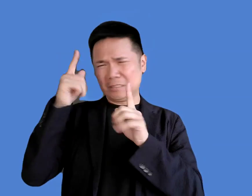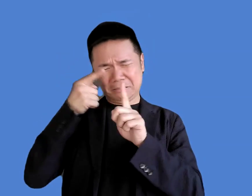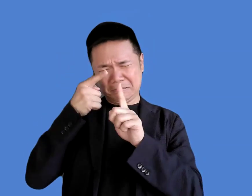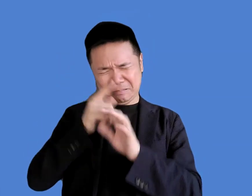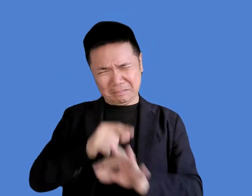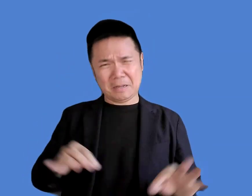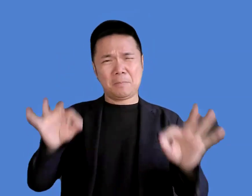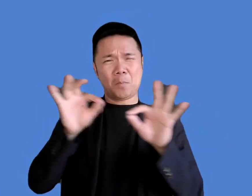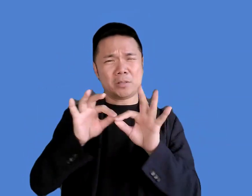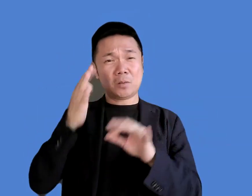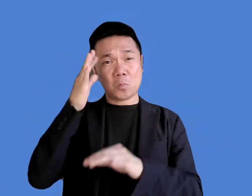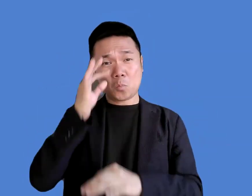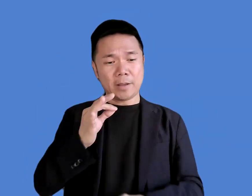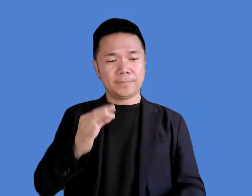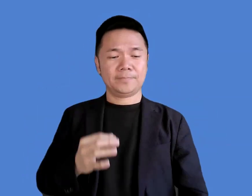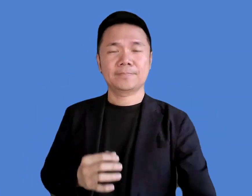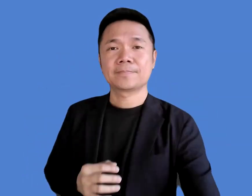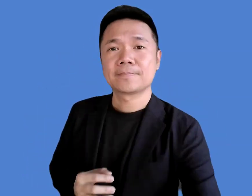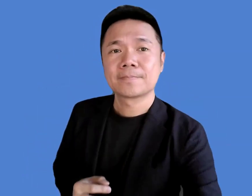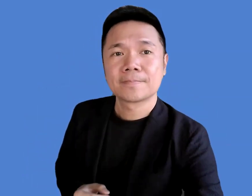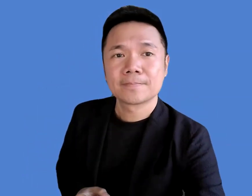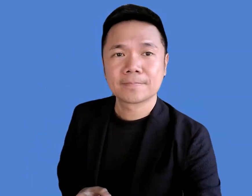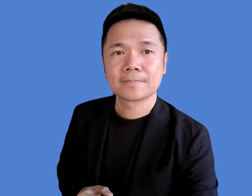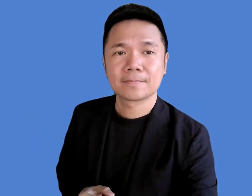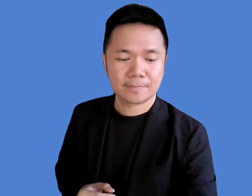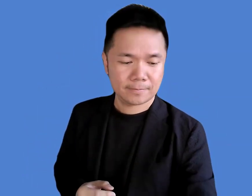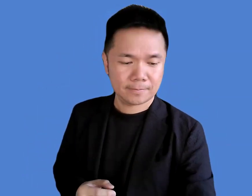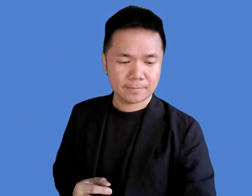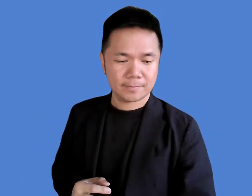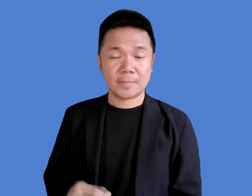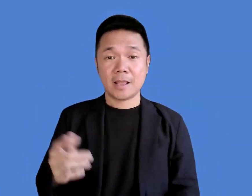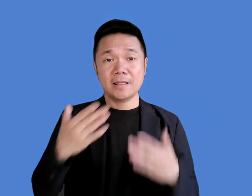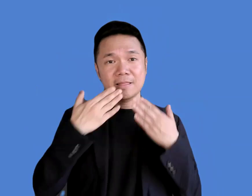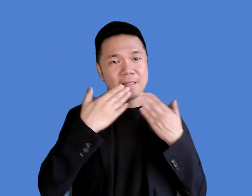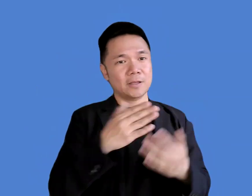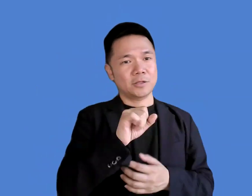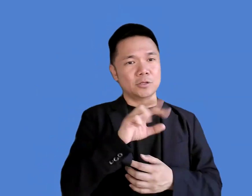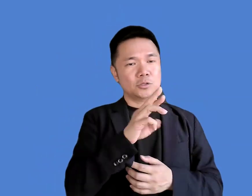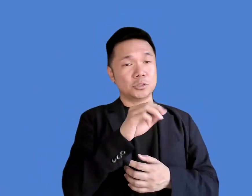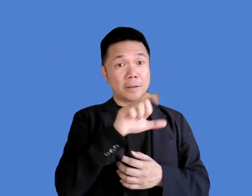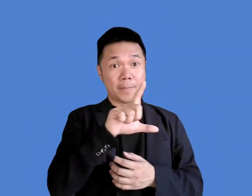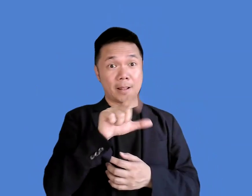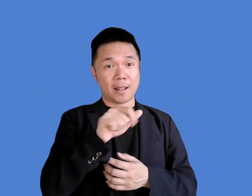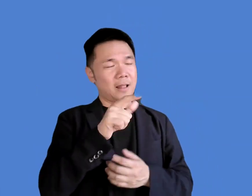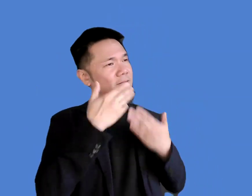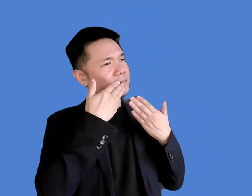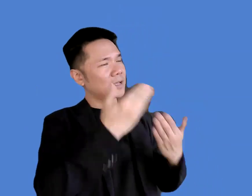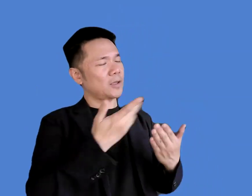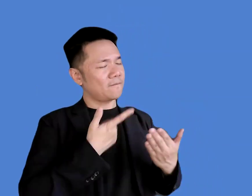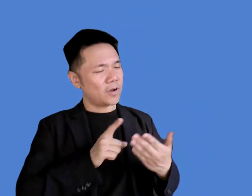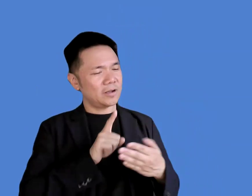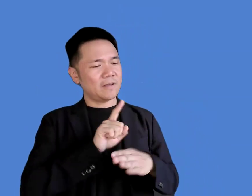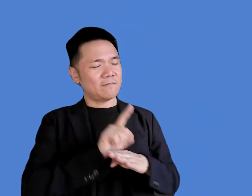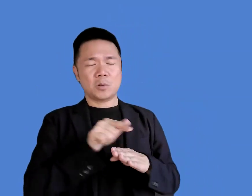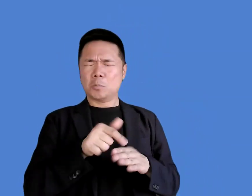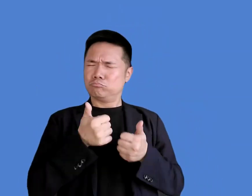Very easy question. Emil, over to you. Thank you, Sharmila, and thank you all for inviting me to this great